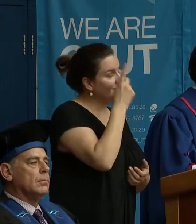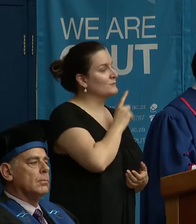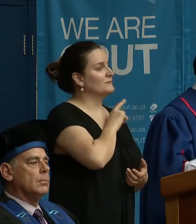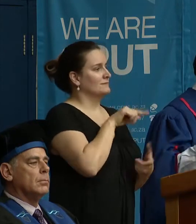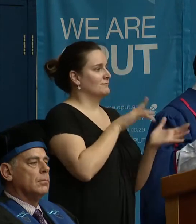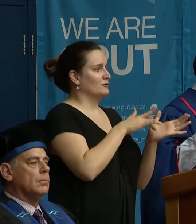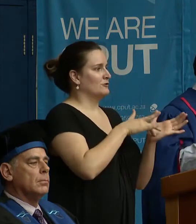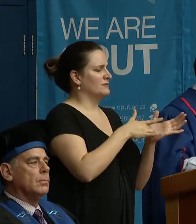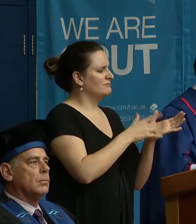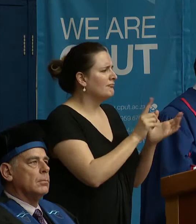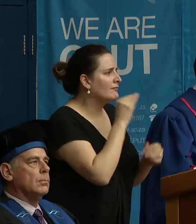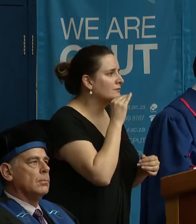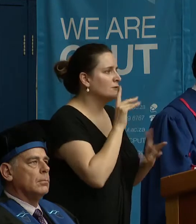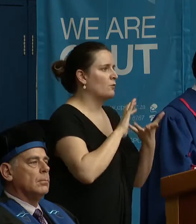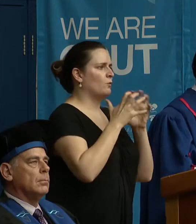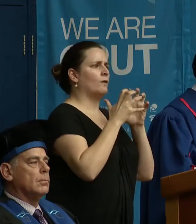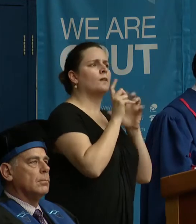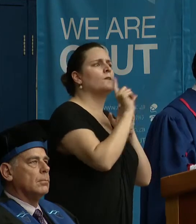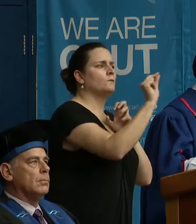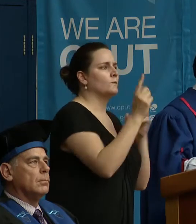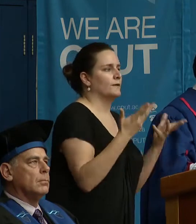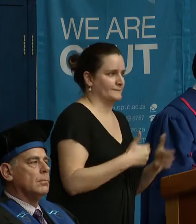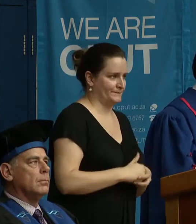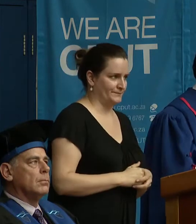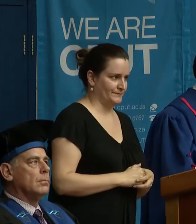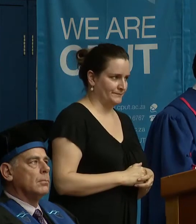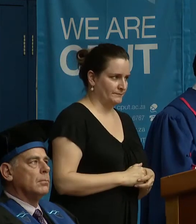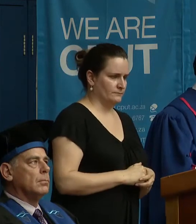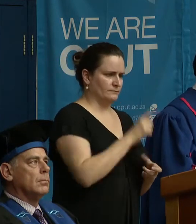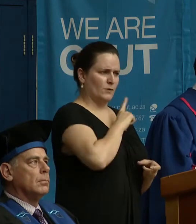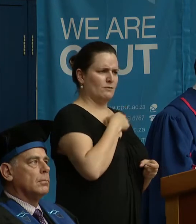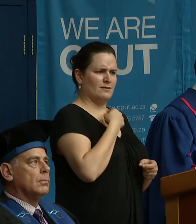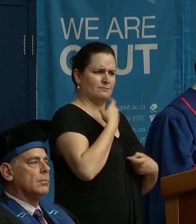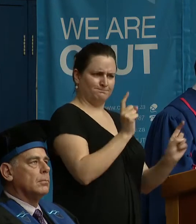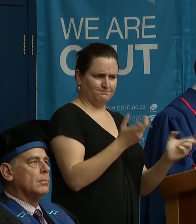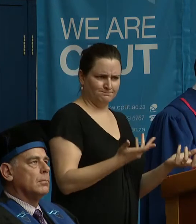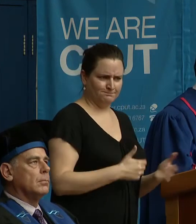basically where the world is actually moving in terms of this. So why am I telling you this?